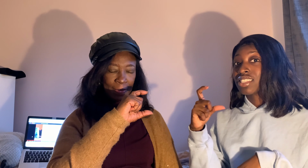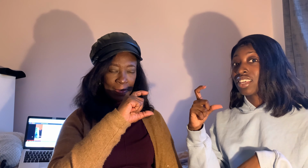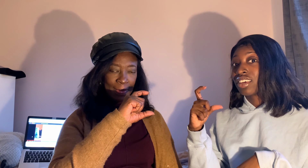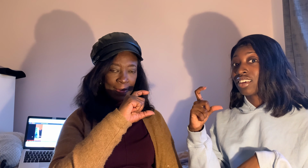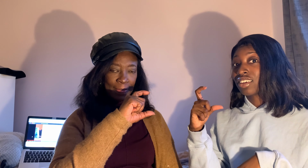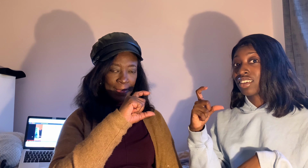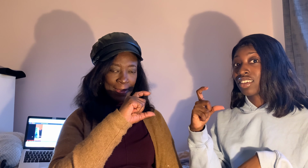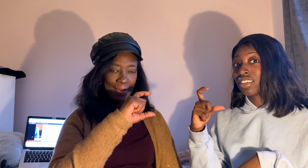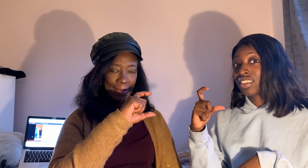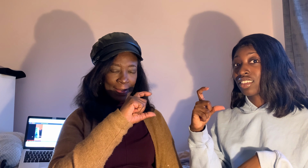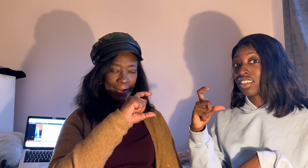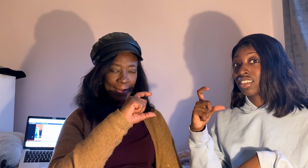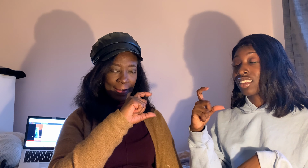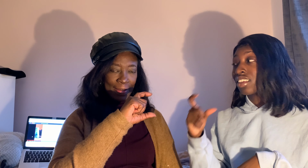C.